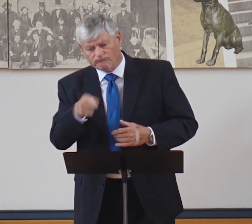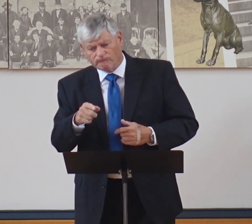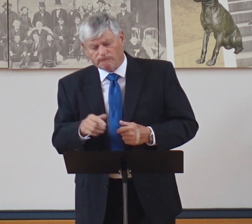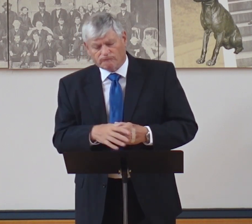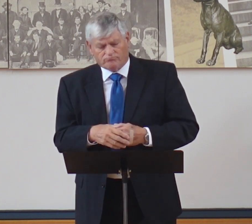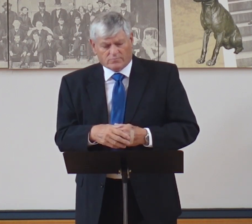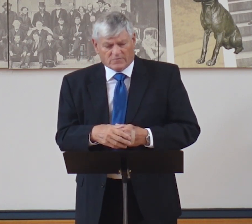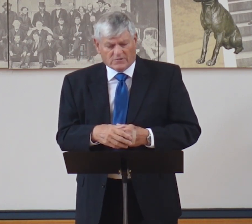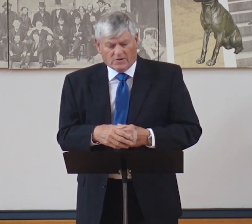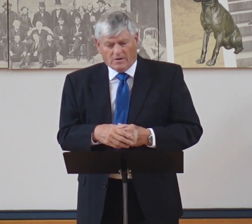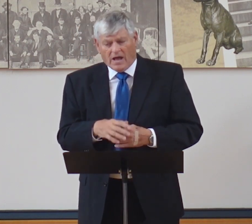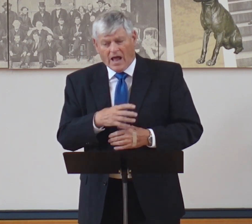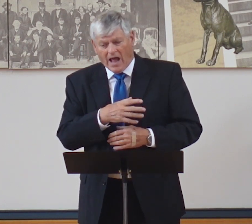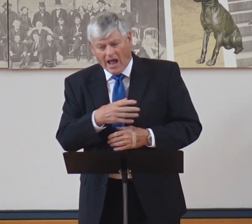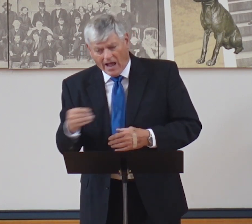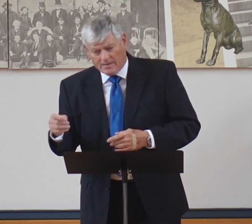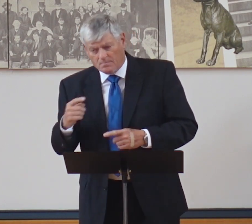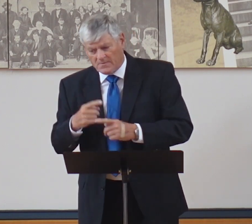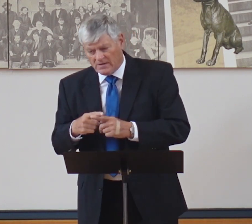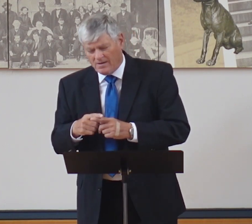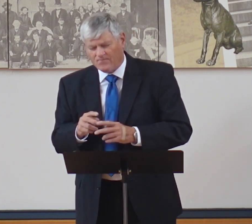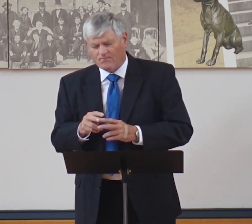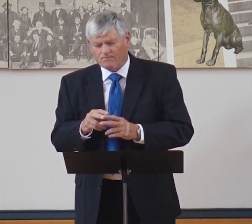the choice that she made to teach.